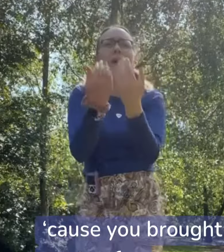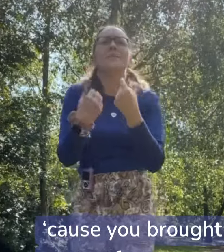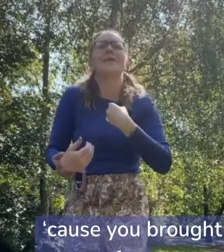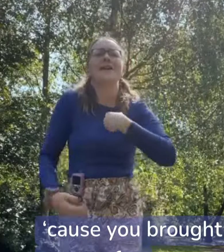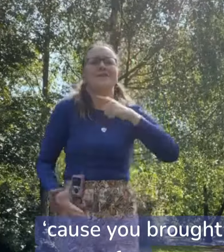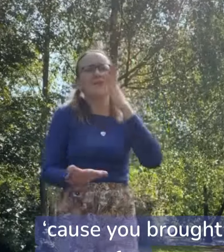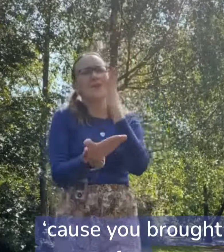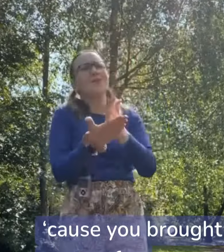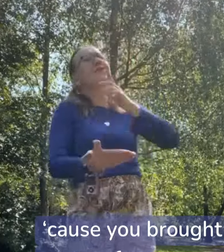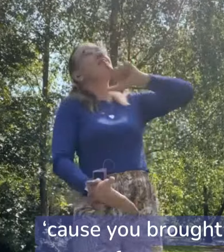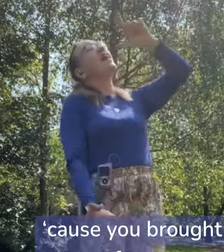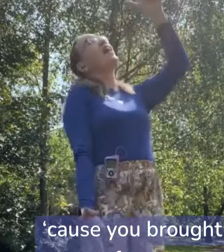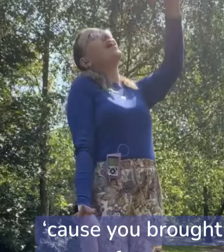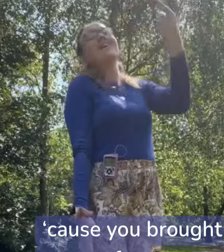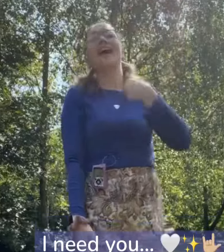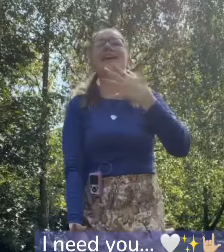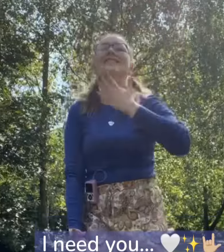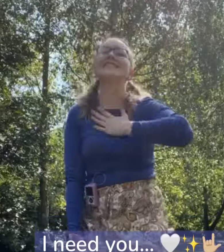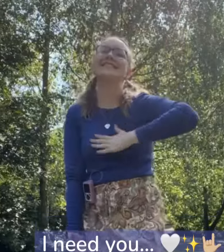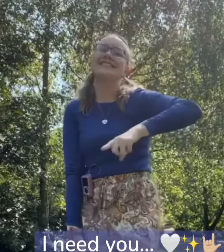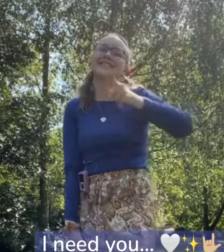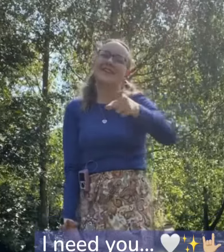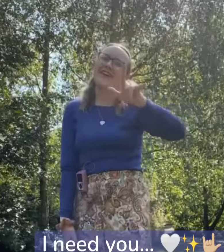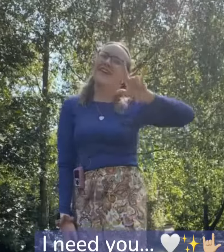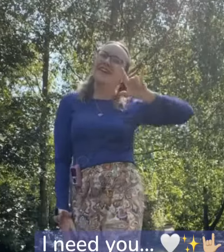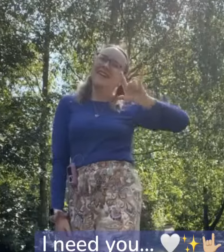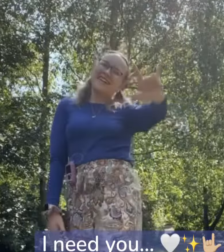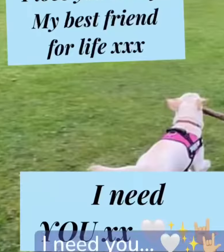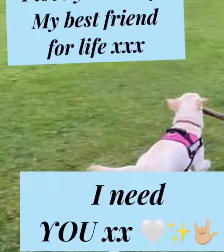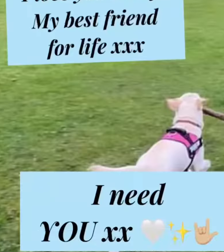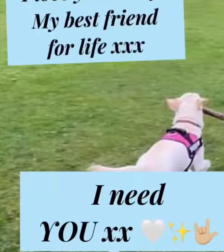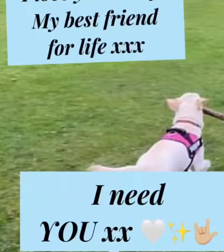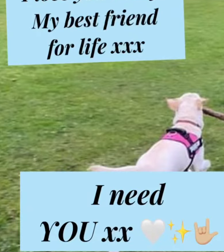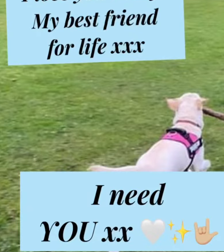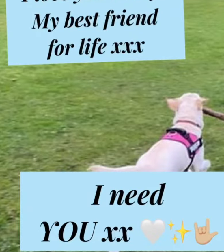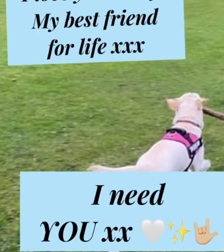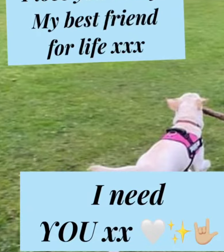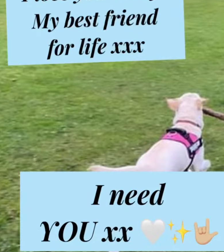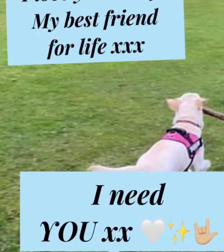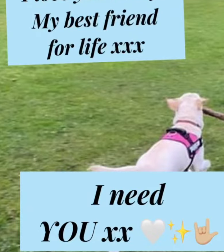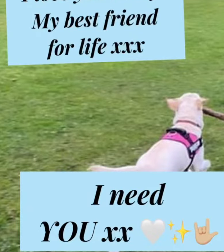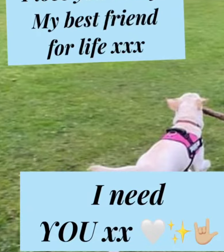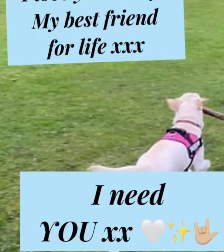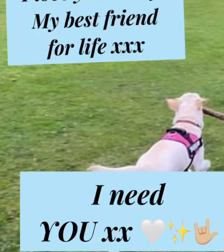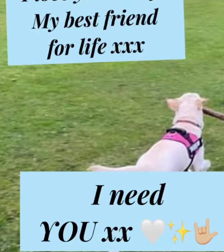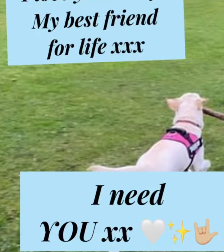me to that I need you like water, like rain